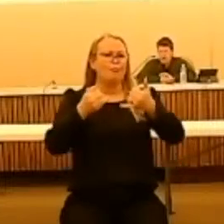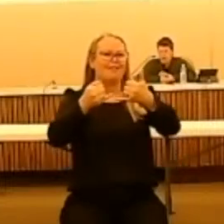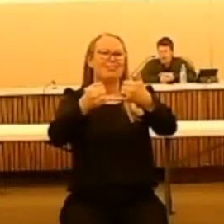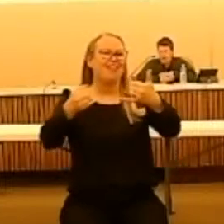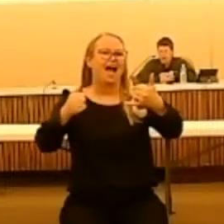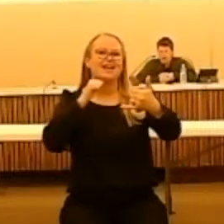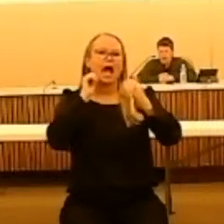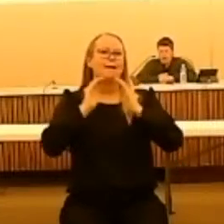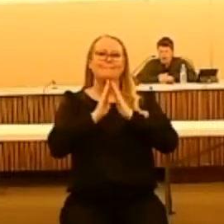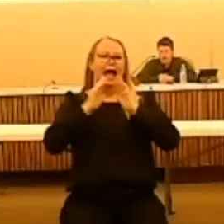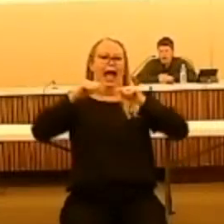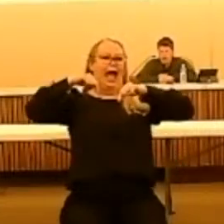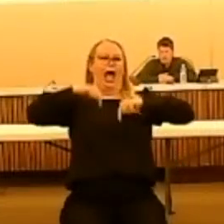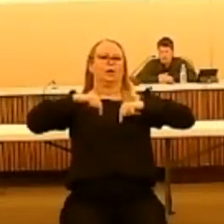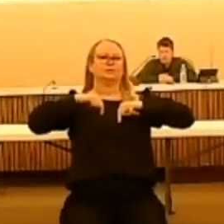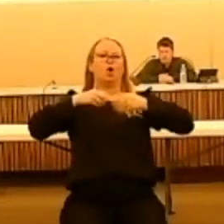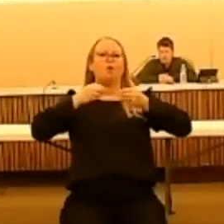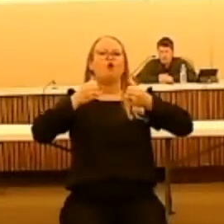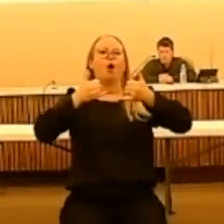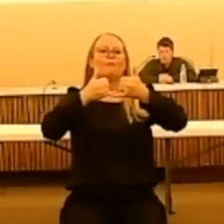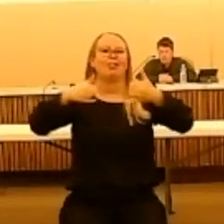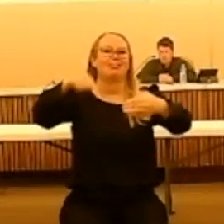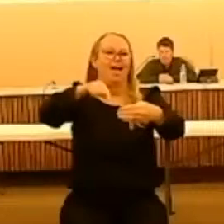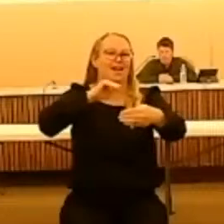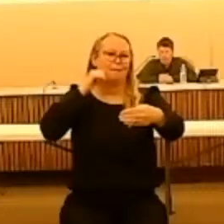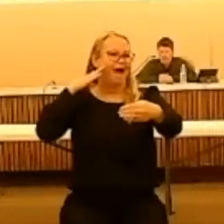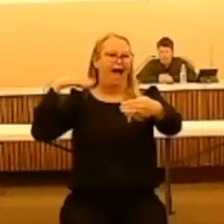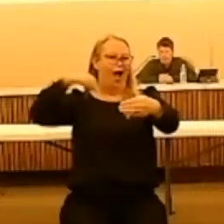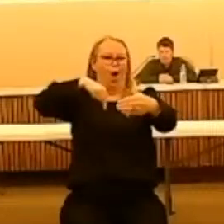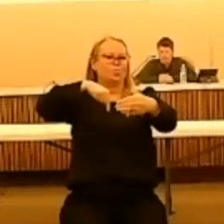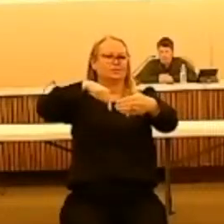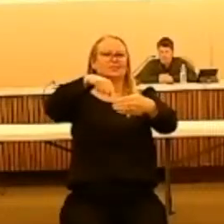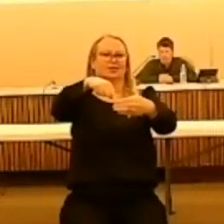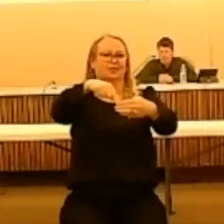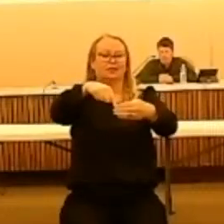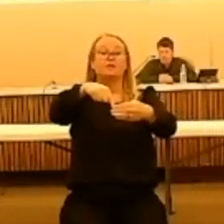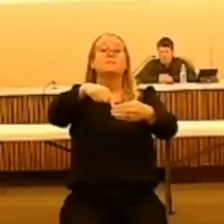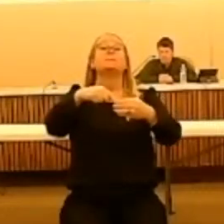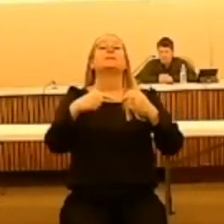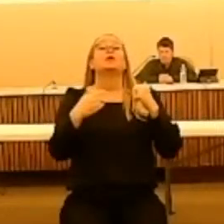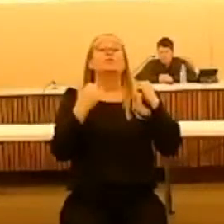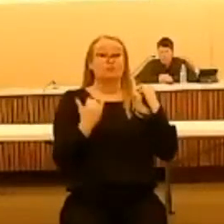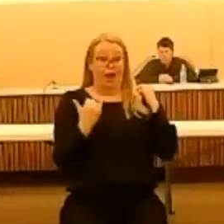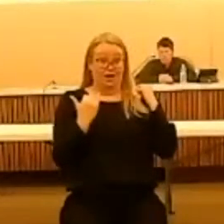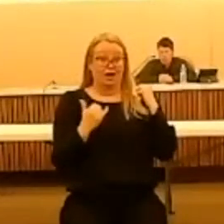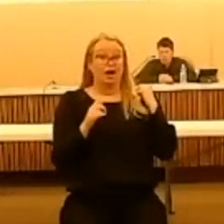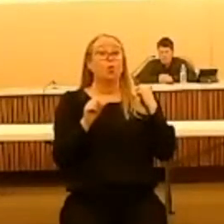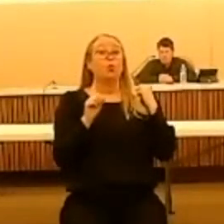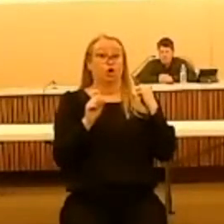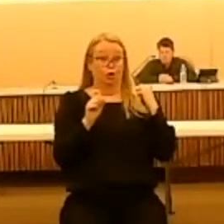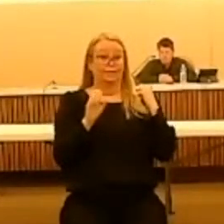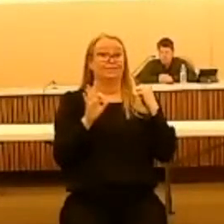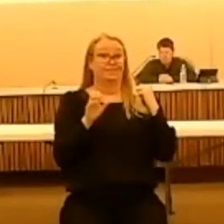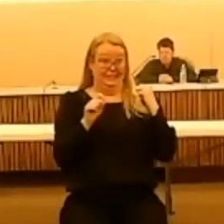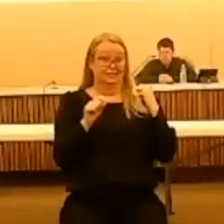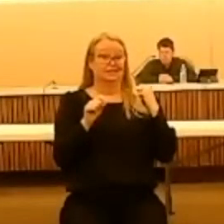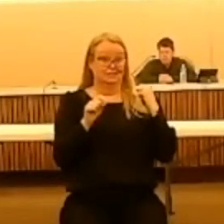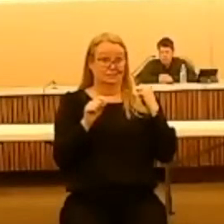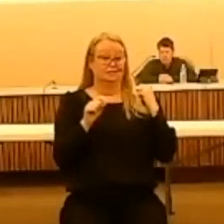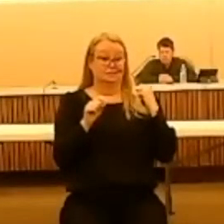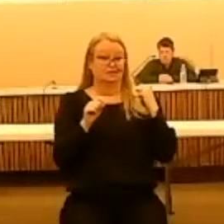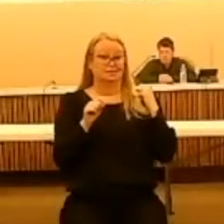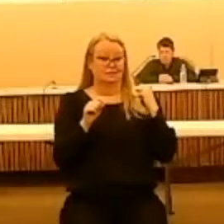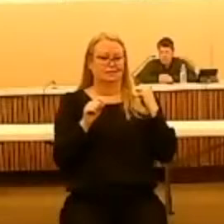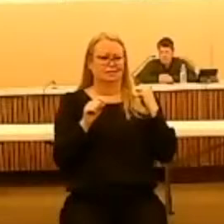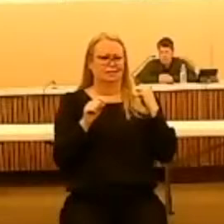to the building. It is. Right now it's 100 feet, and that's what they're meeting today. But